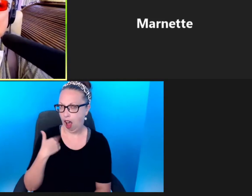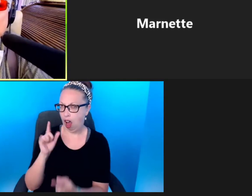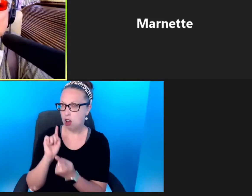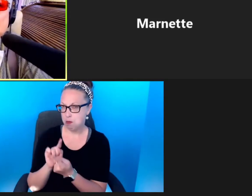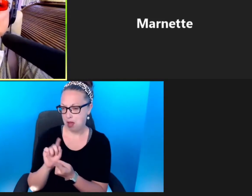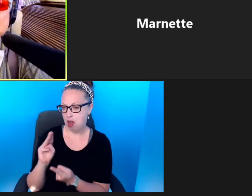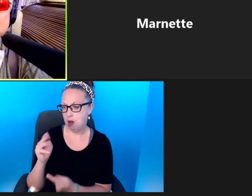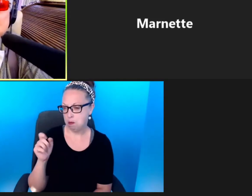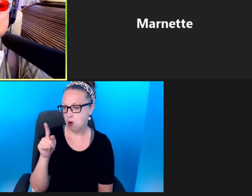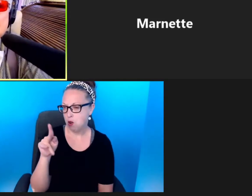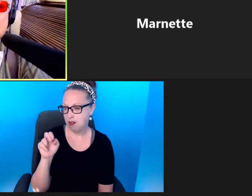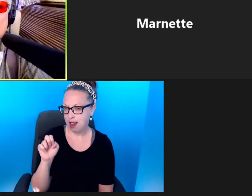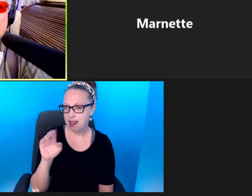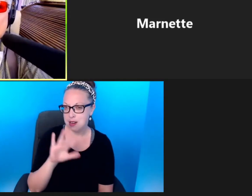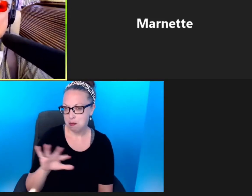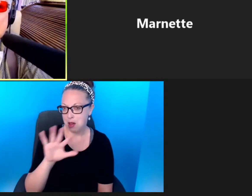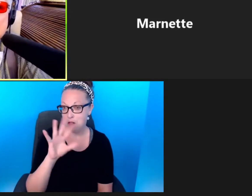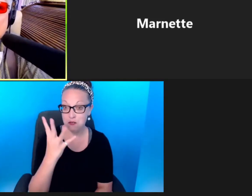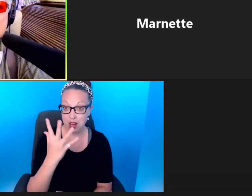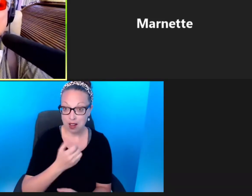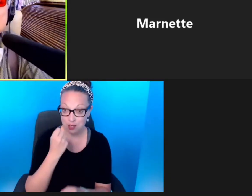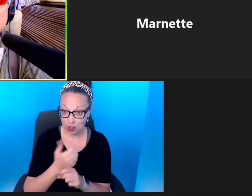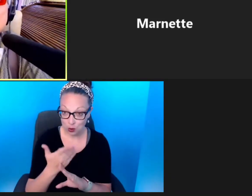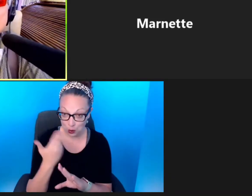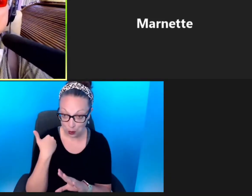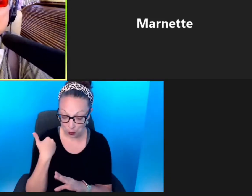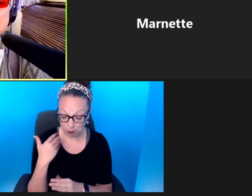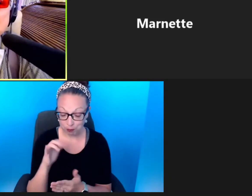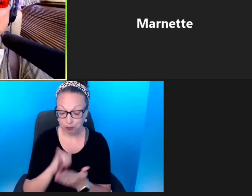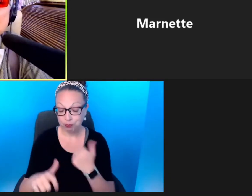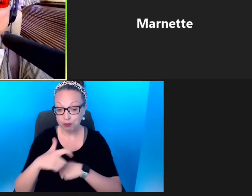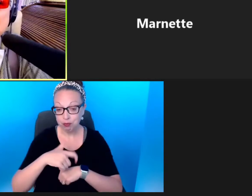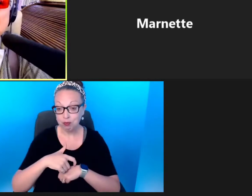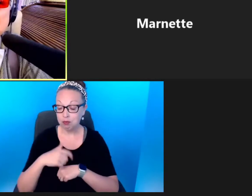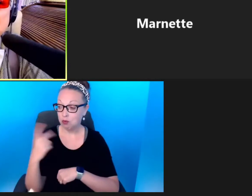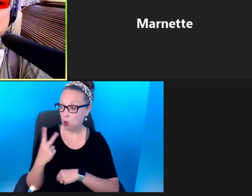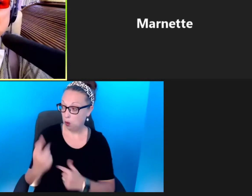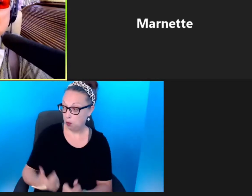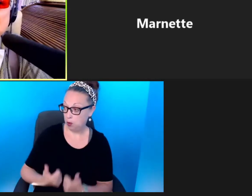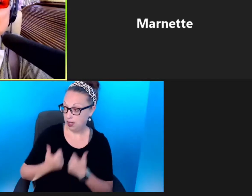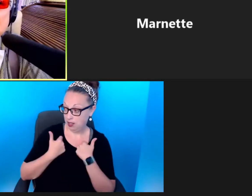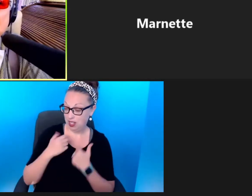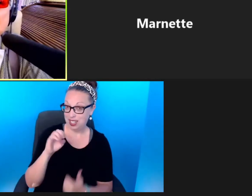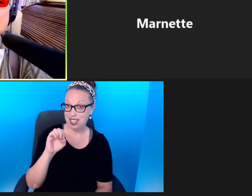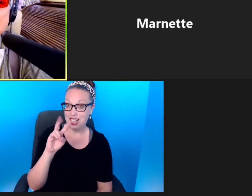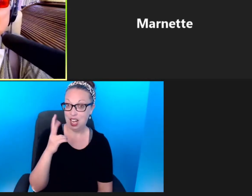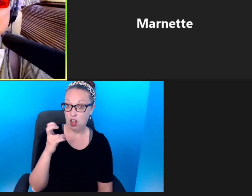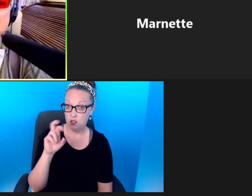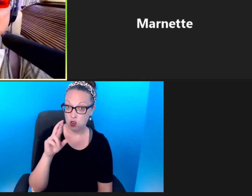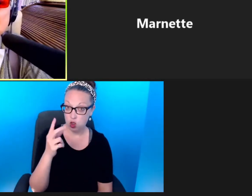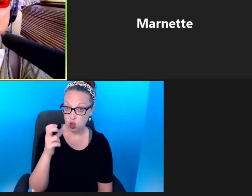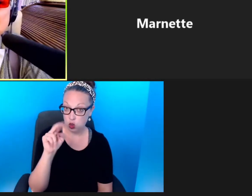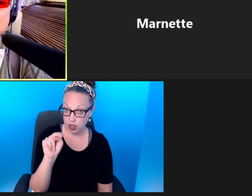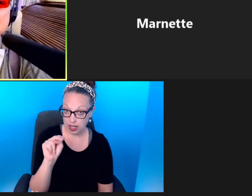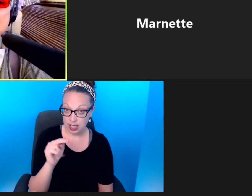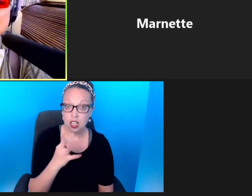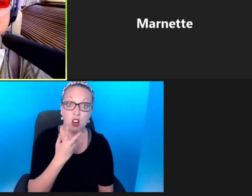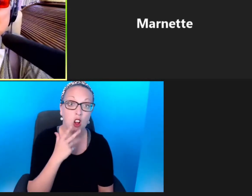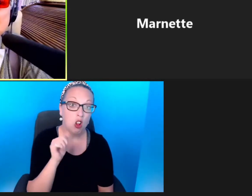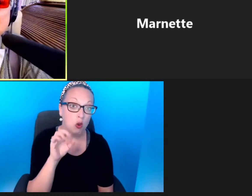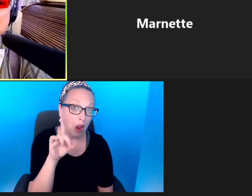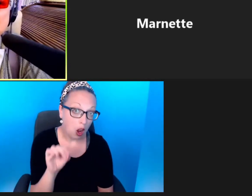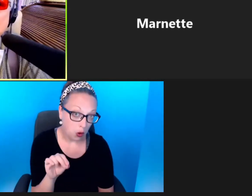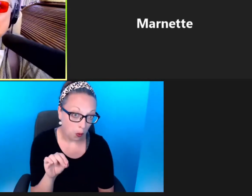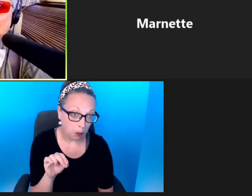ago. At that time, Jeff and I were living in Evergreen, Colorado. And as I said, these are people,